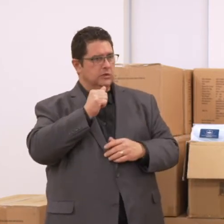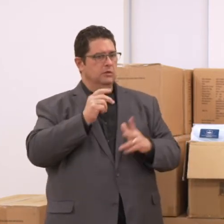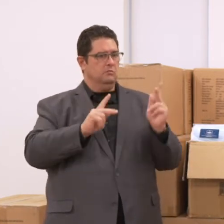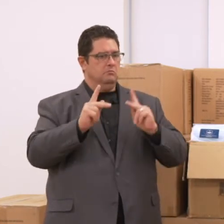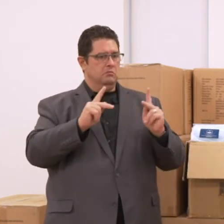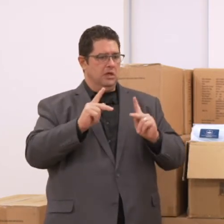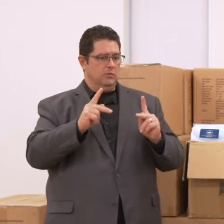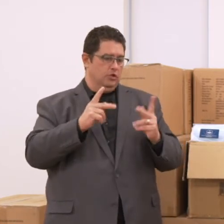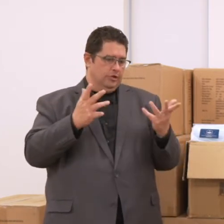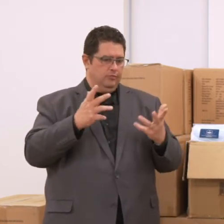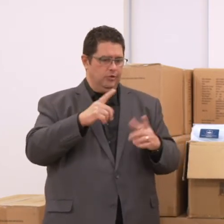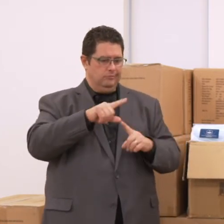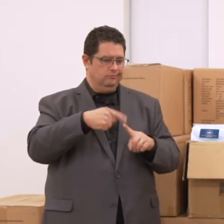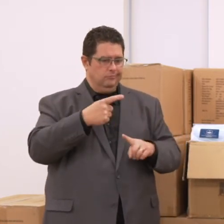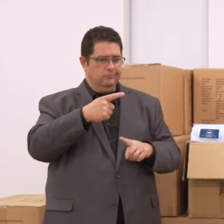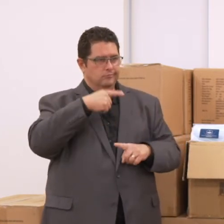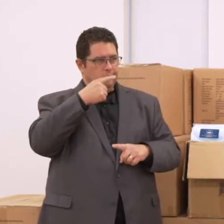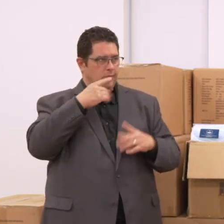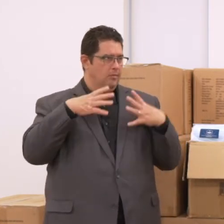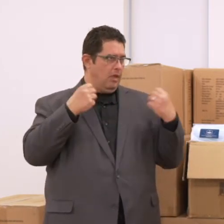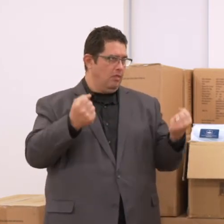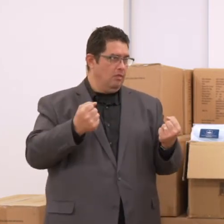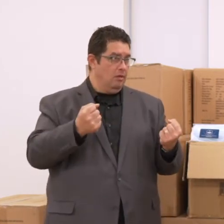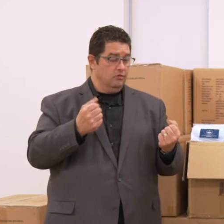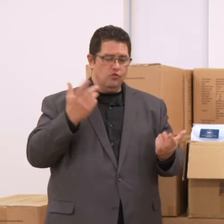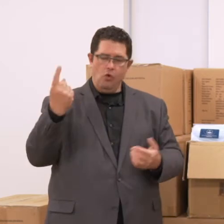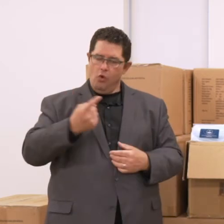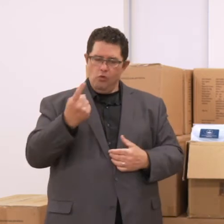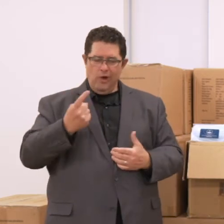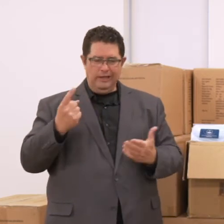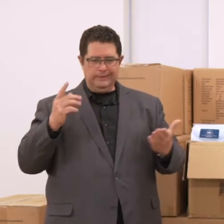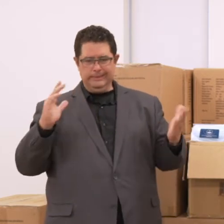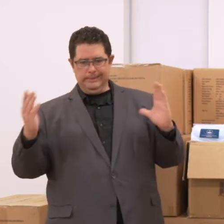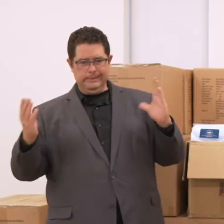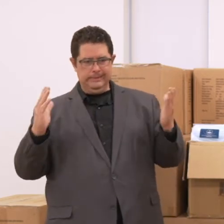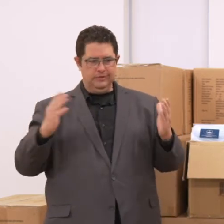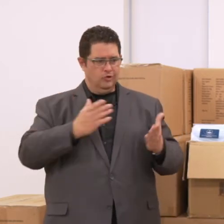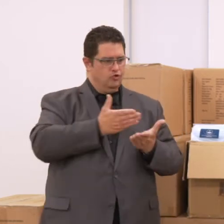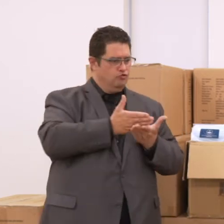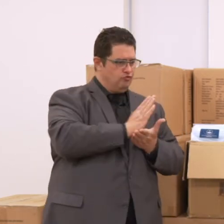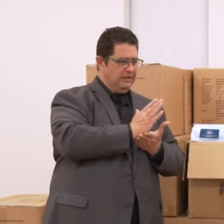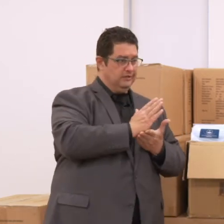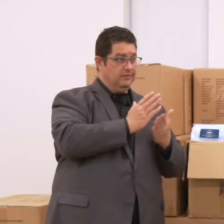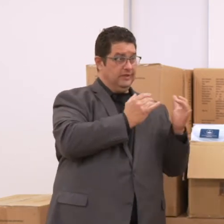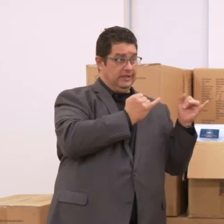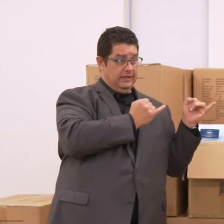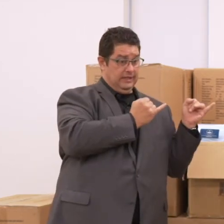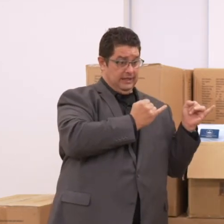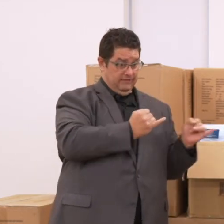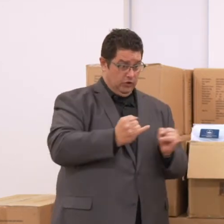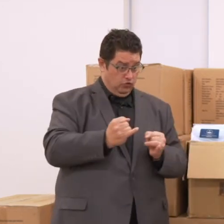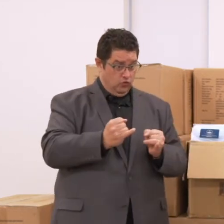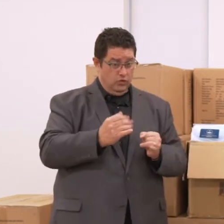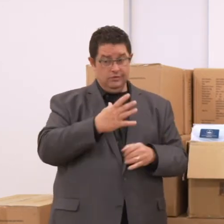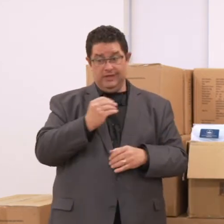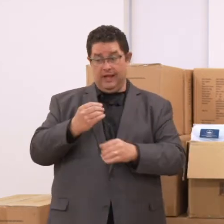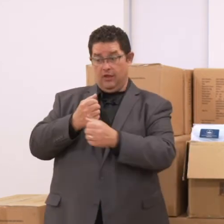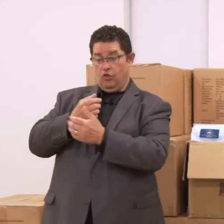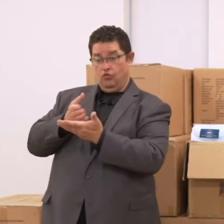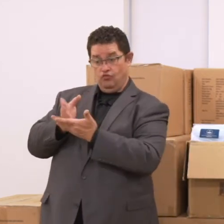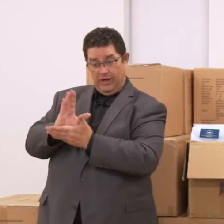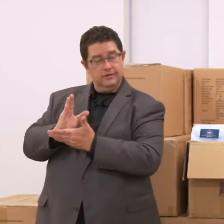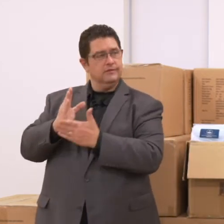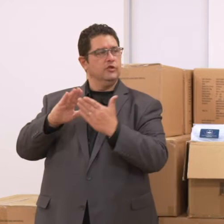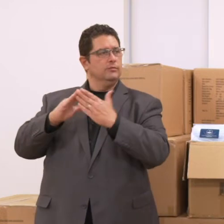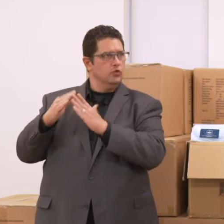of public health venture. It's always a compromise between the rights of individuals who are infected and the rights of the community to be protected from them, and that's